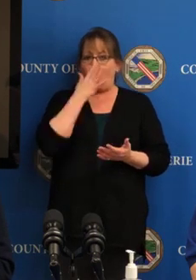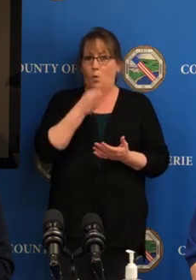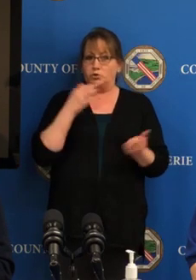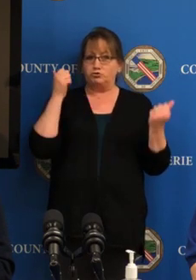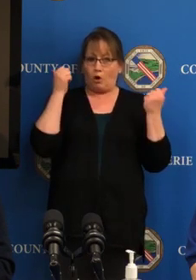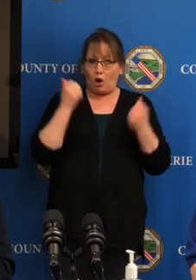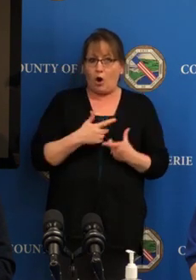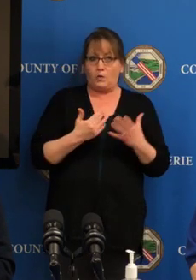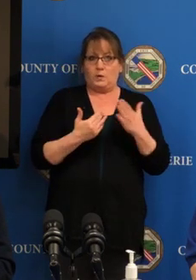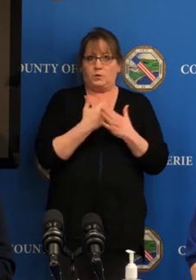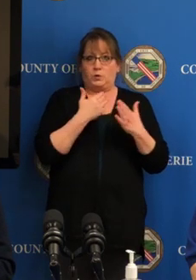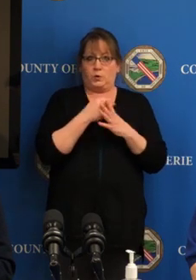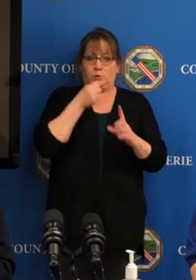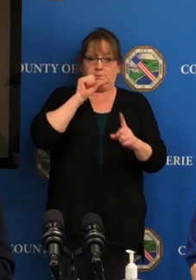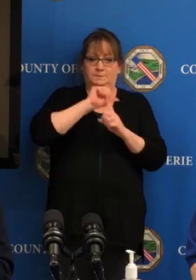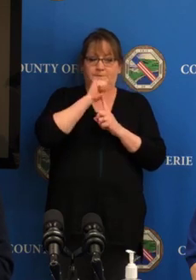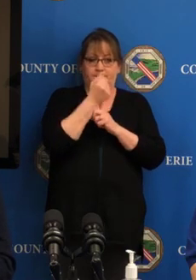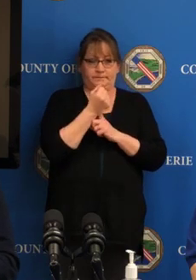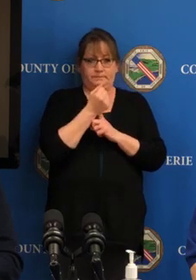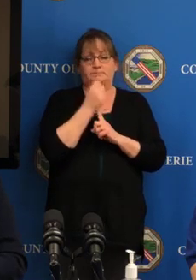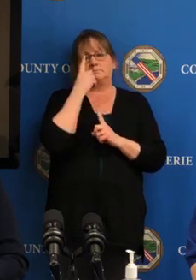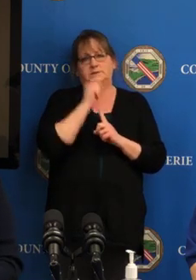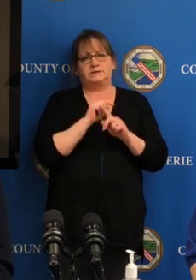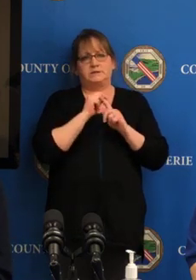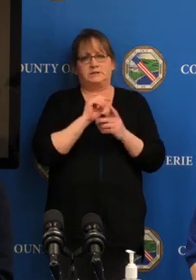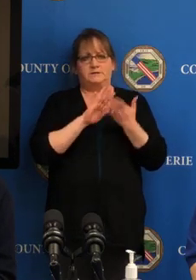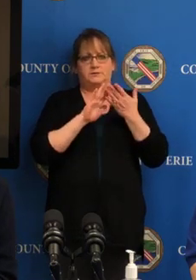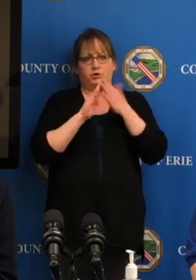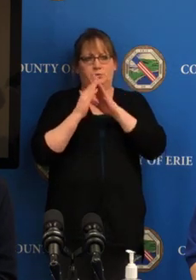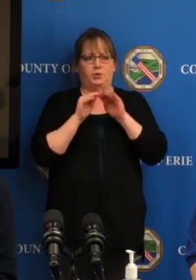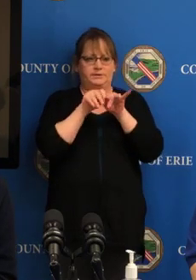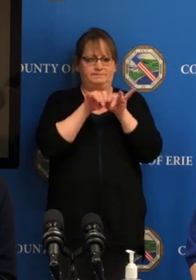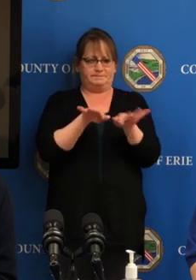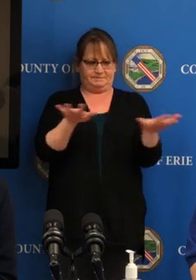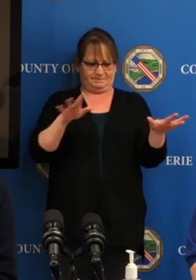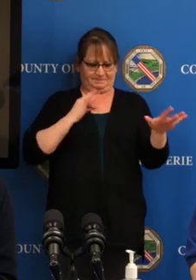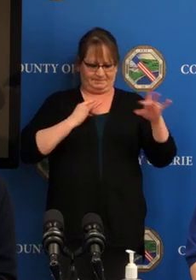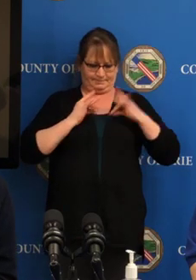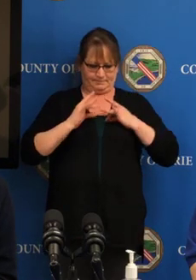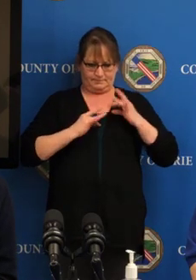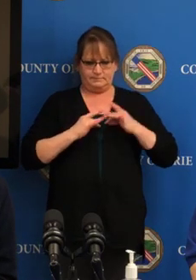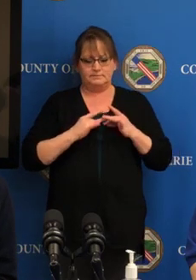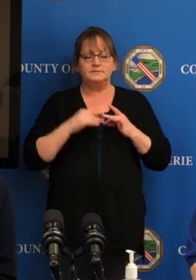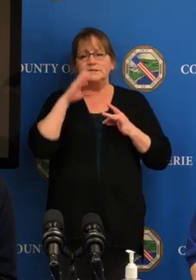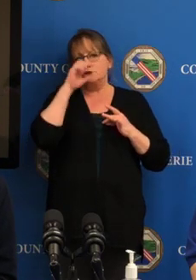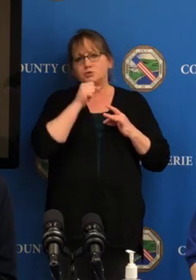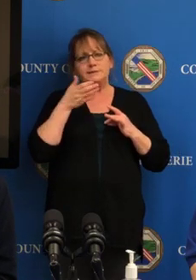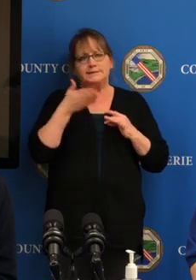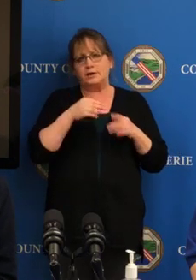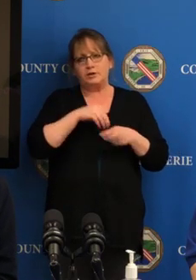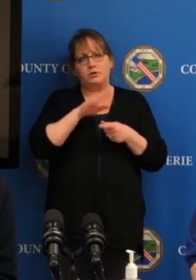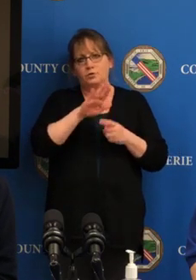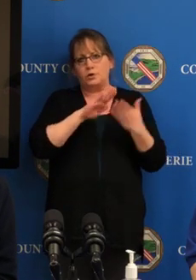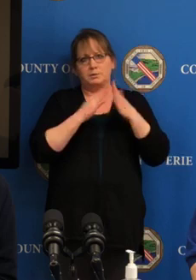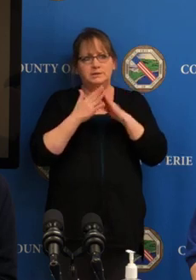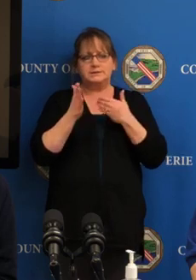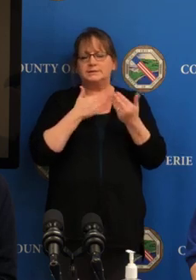from community spread, community transition. You should assume that COVID-19 is in your community no matter where you